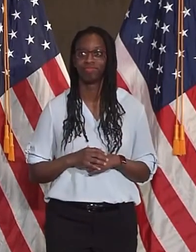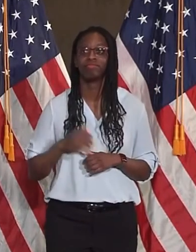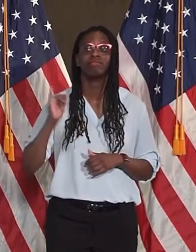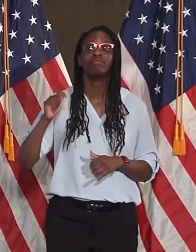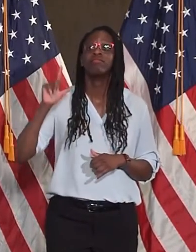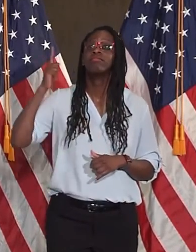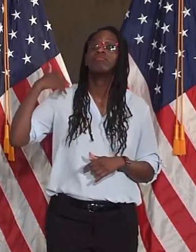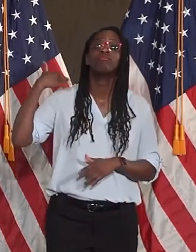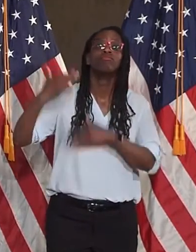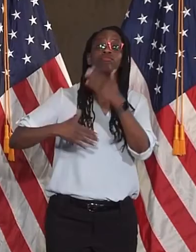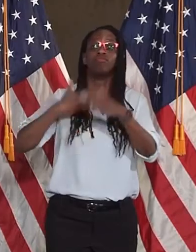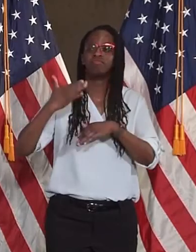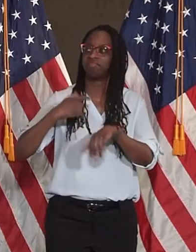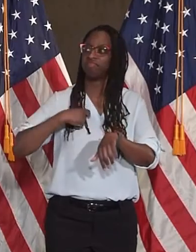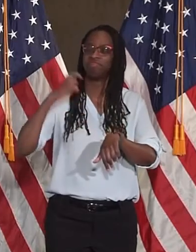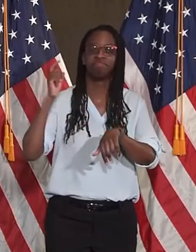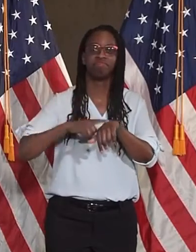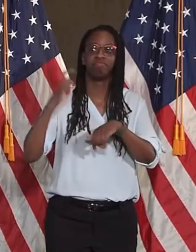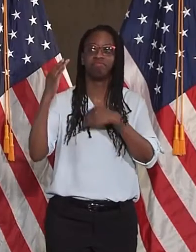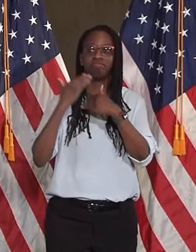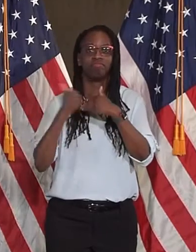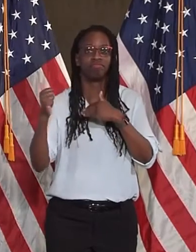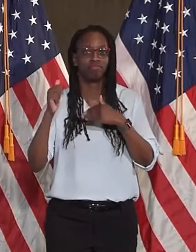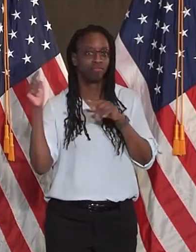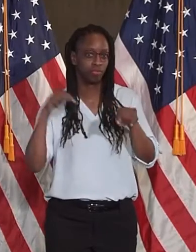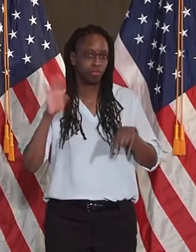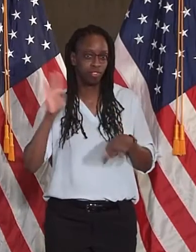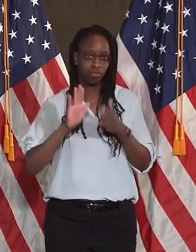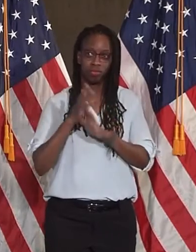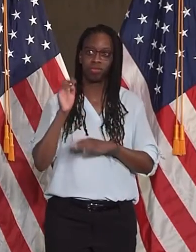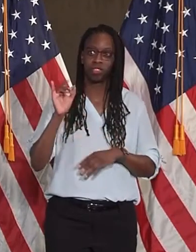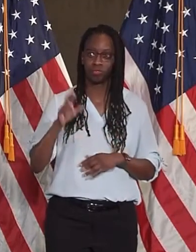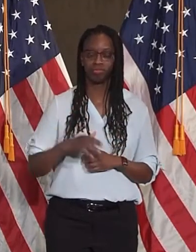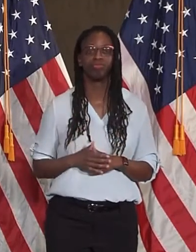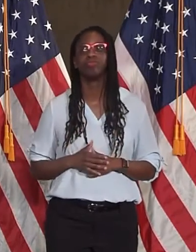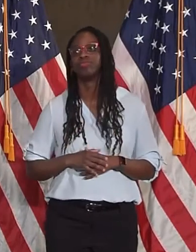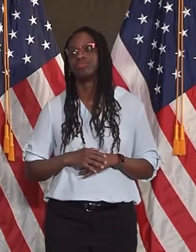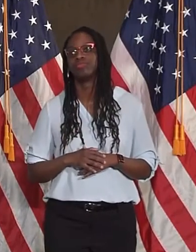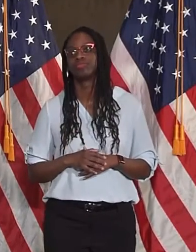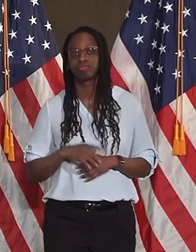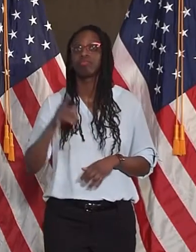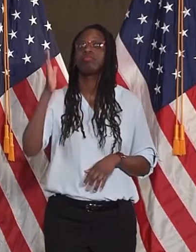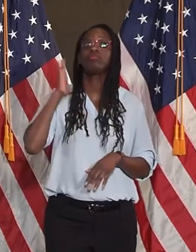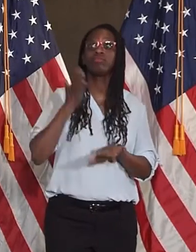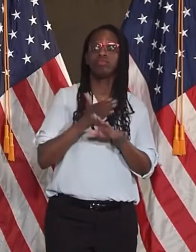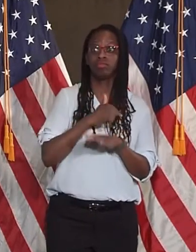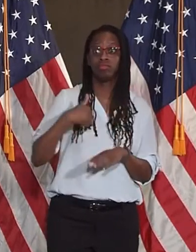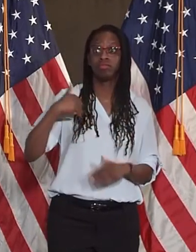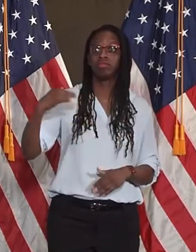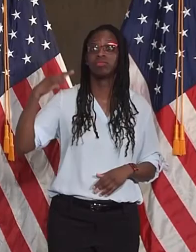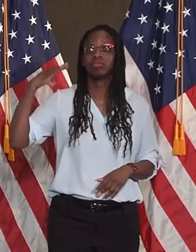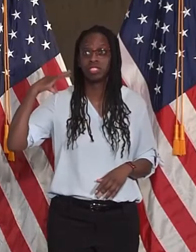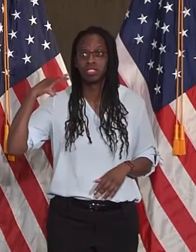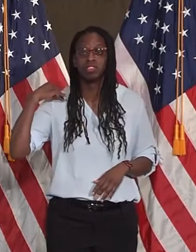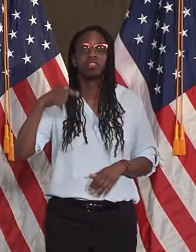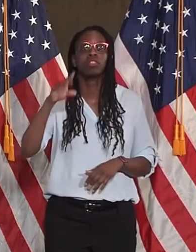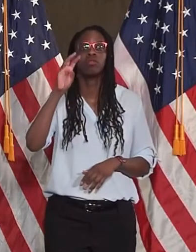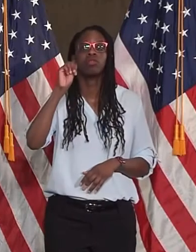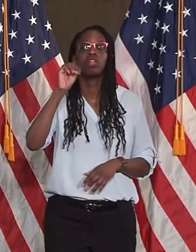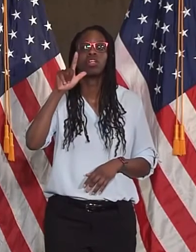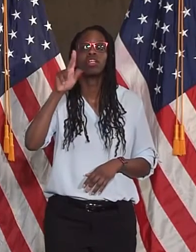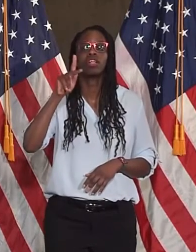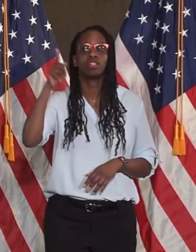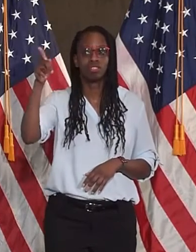I love. I volunteered for Mel King's historic grassroots campaign for mayor in Boston. And